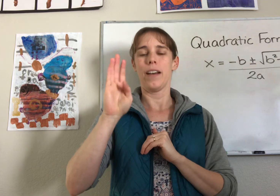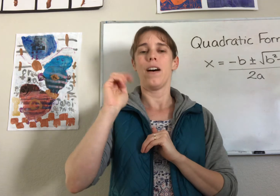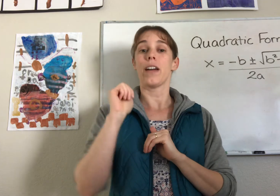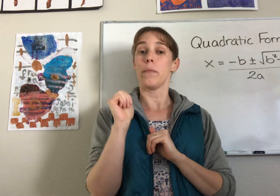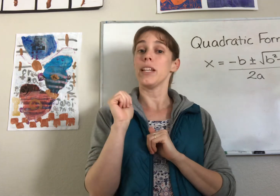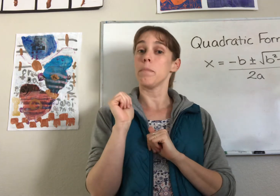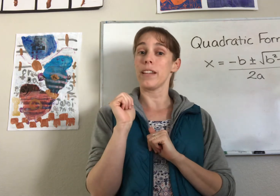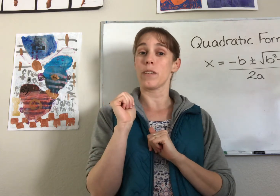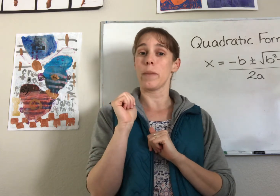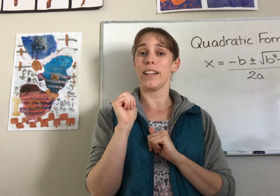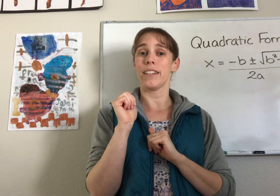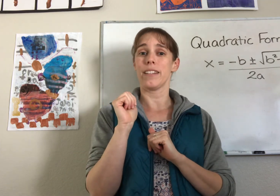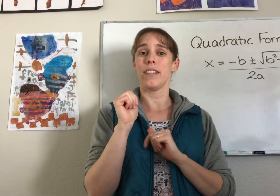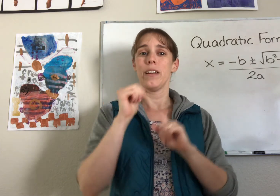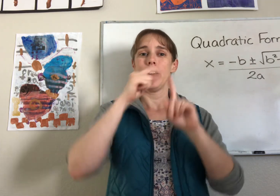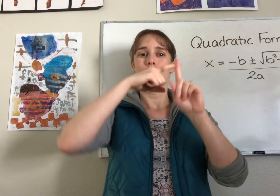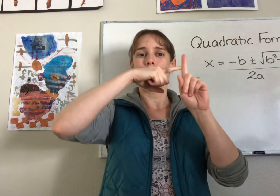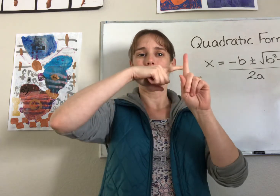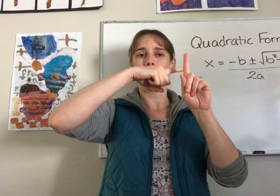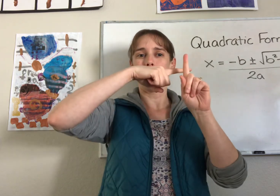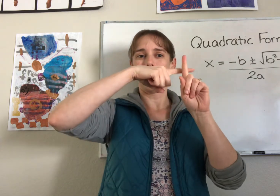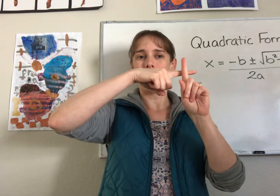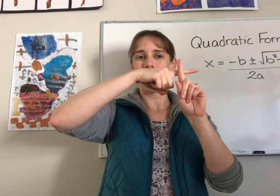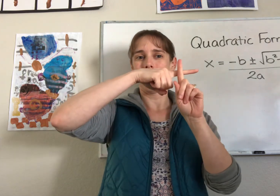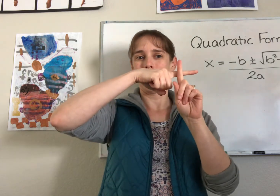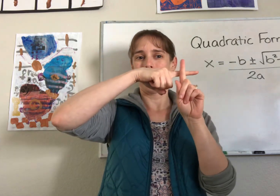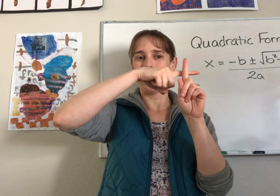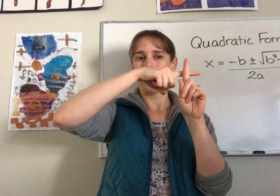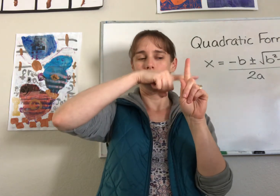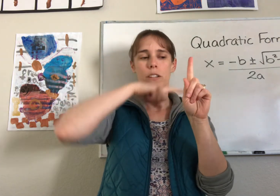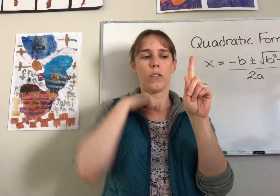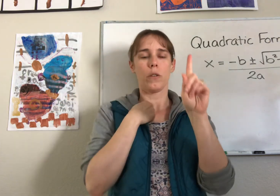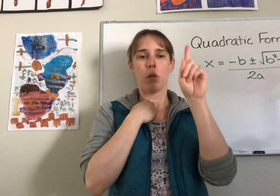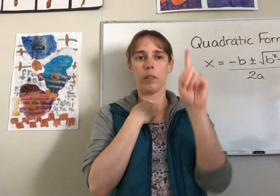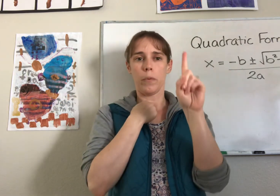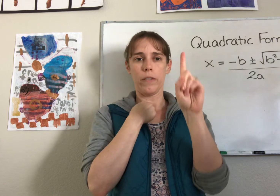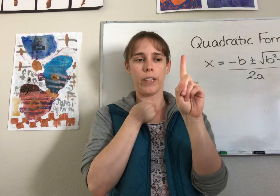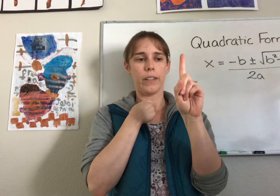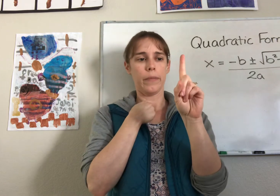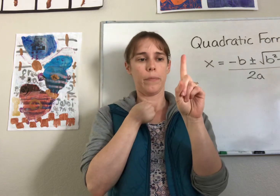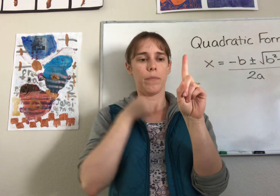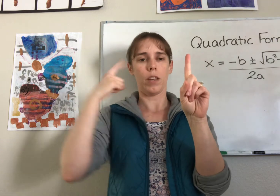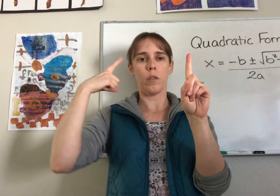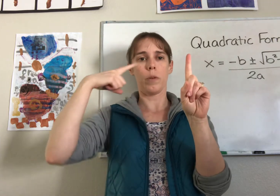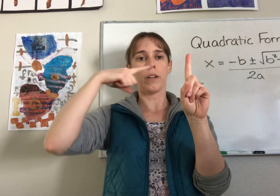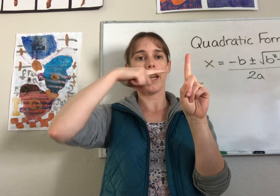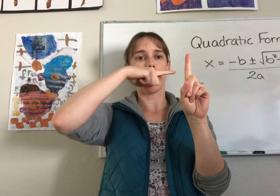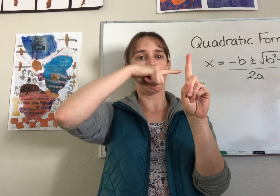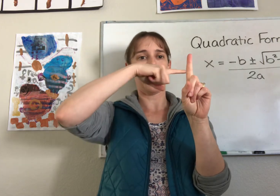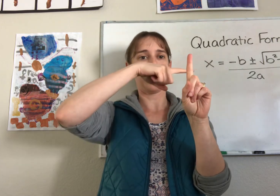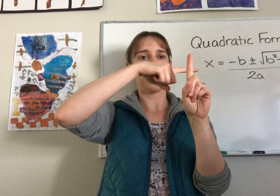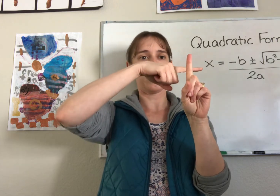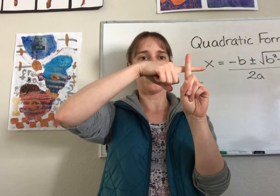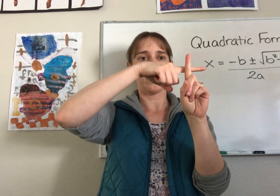Okay, we need plus or minus. So here's plus. So you hold up one finger and you put your hand behind it.